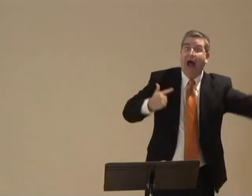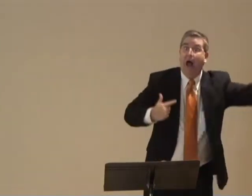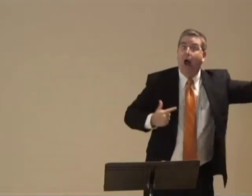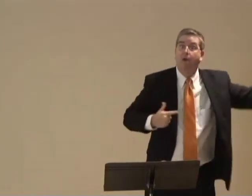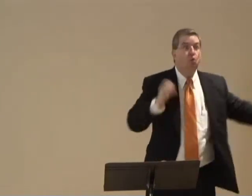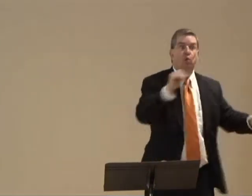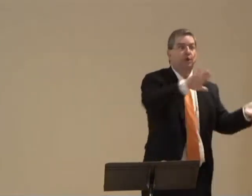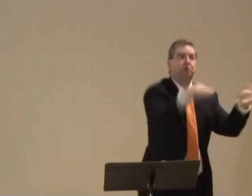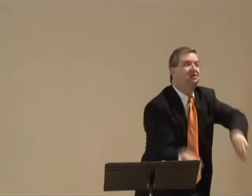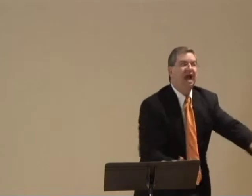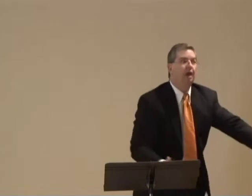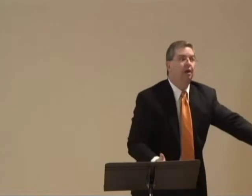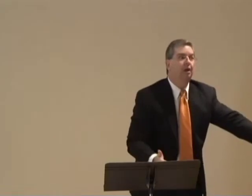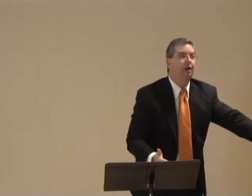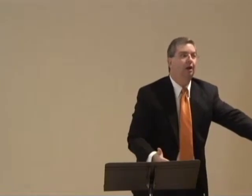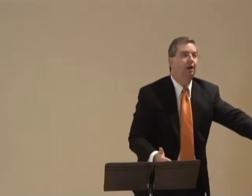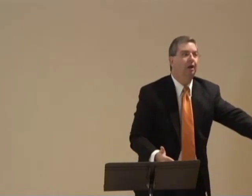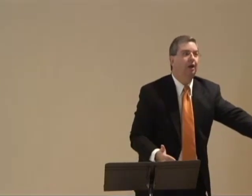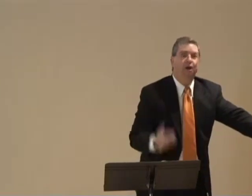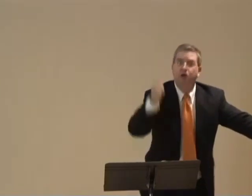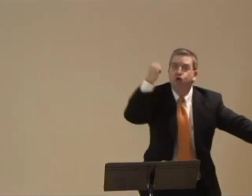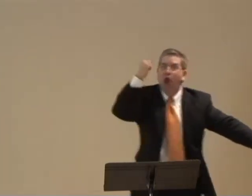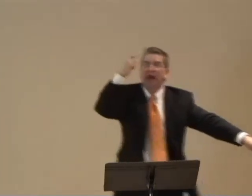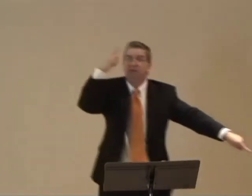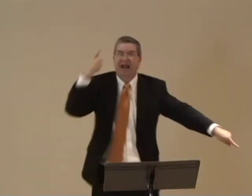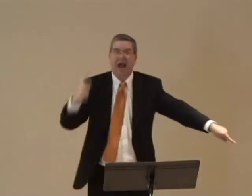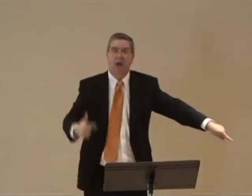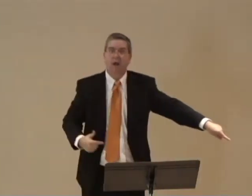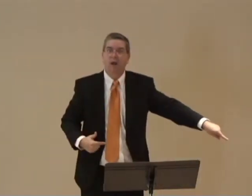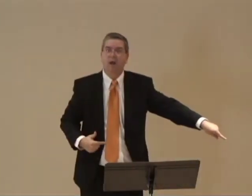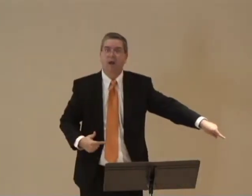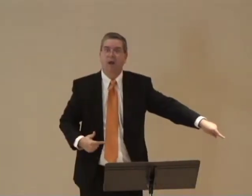You will never see them again. Will be dead."